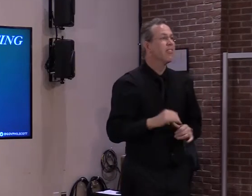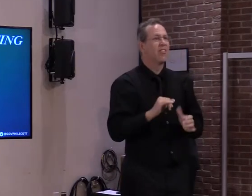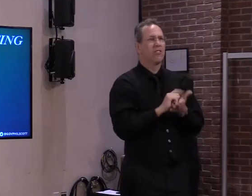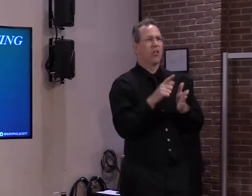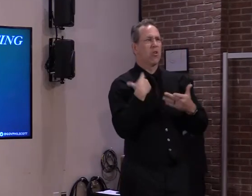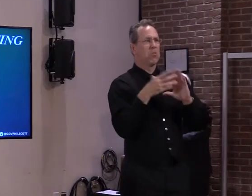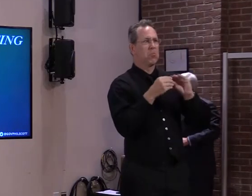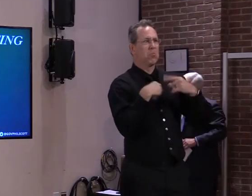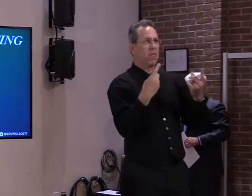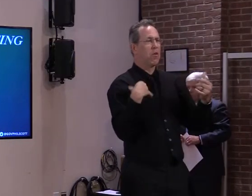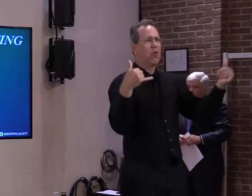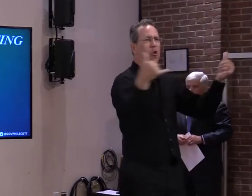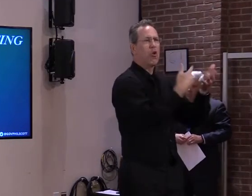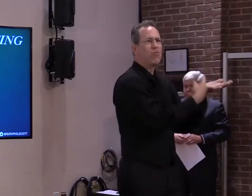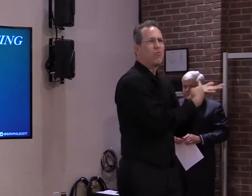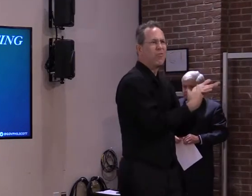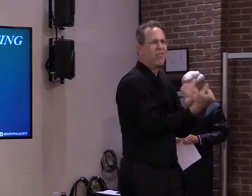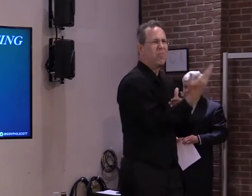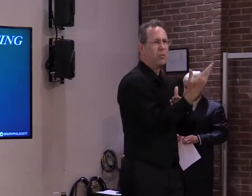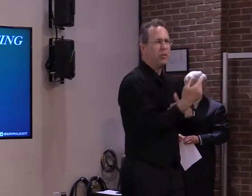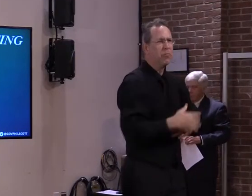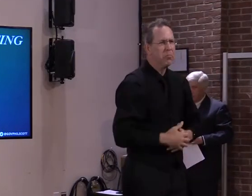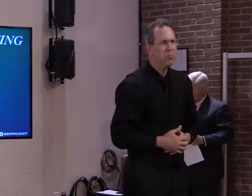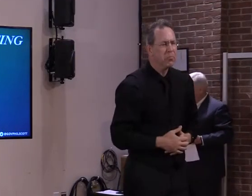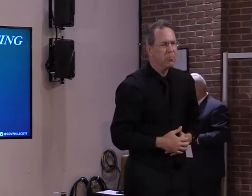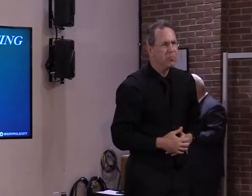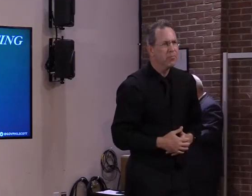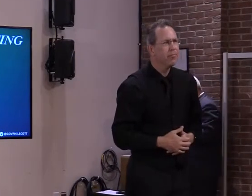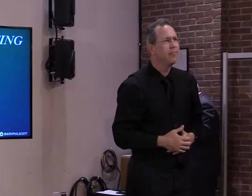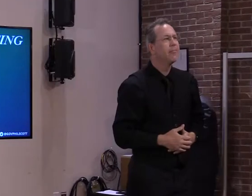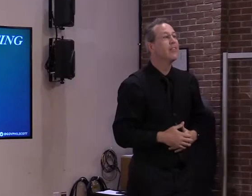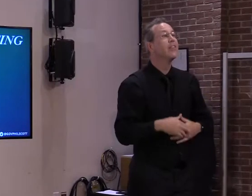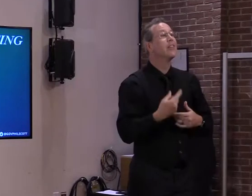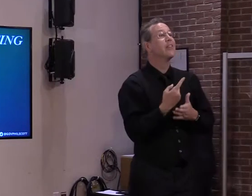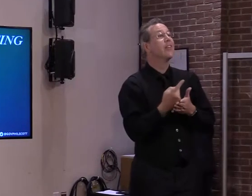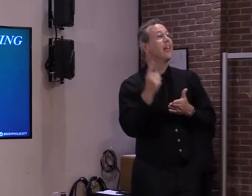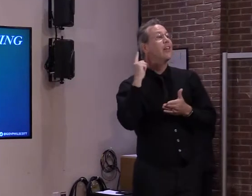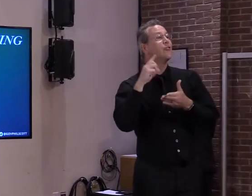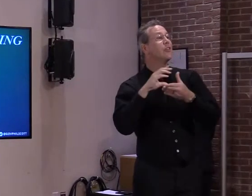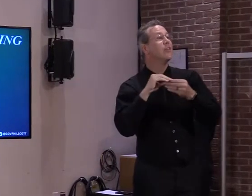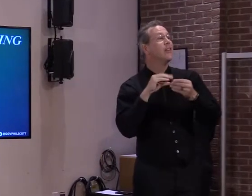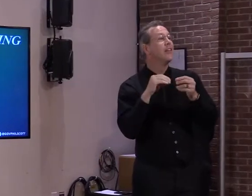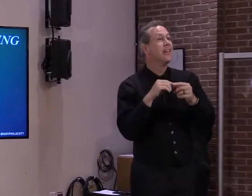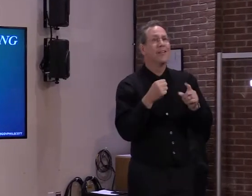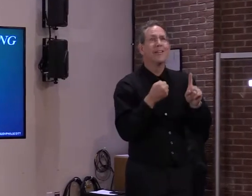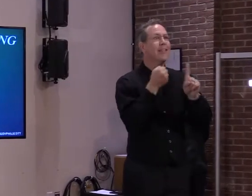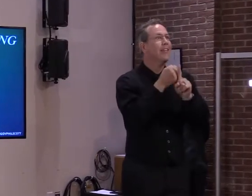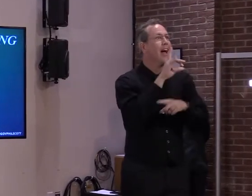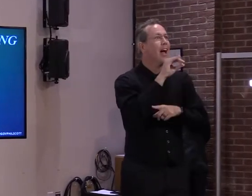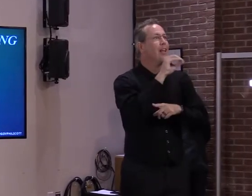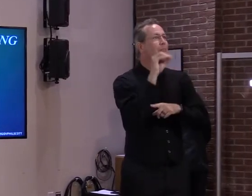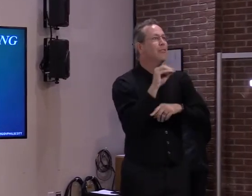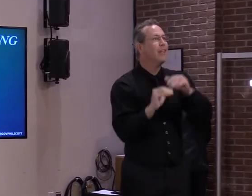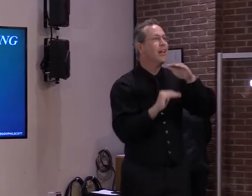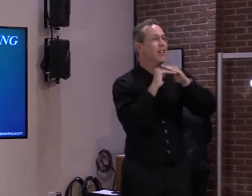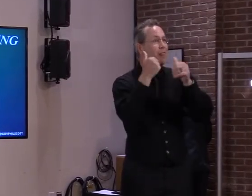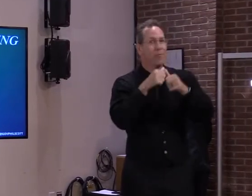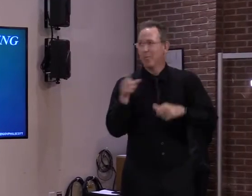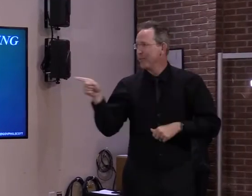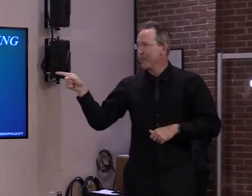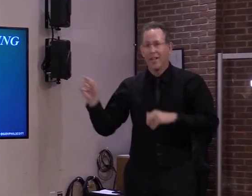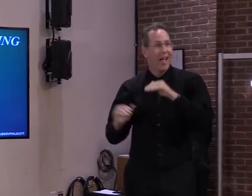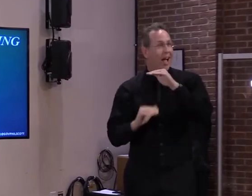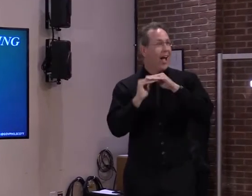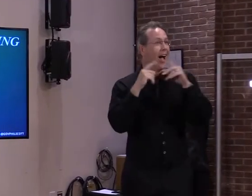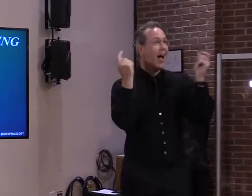week, we were the first state in the nation to hit our goal of vaccinating 80% of the eligible population.